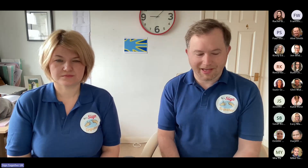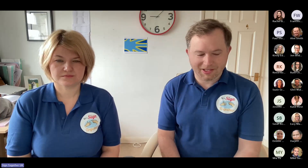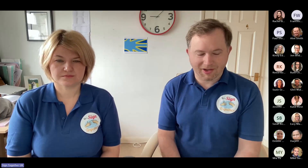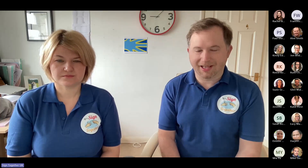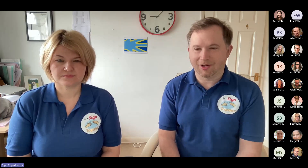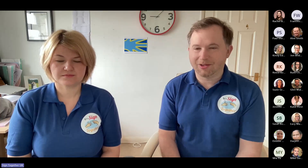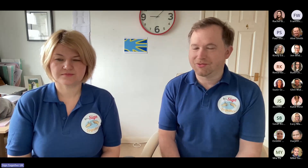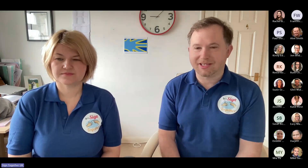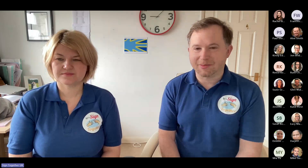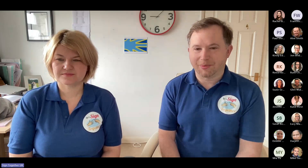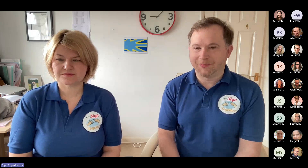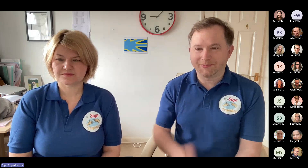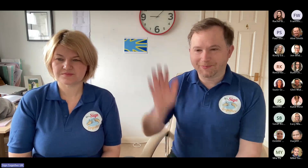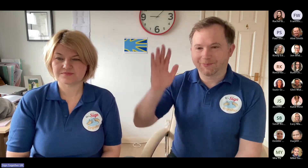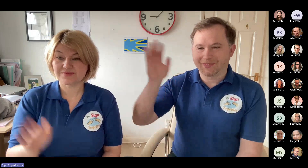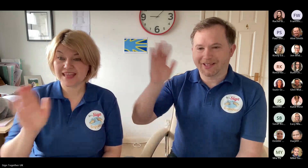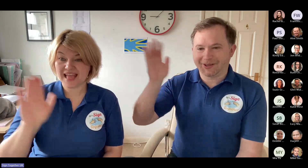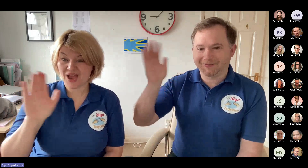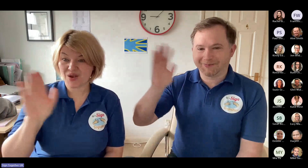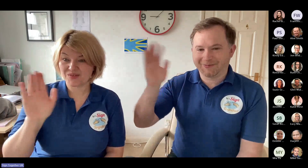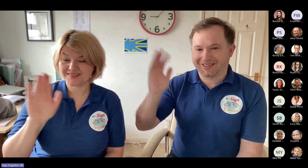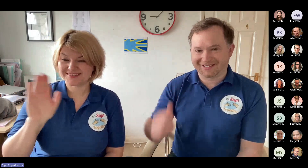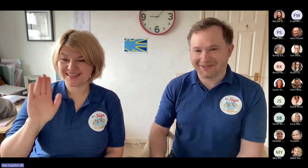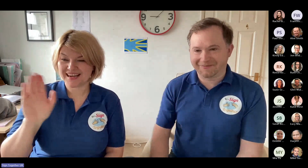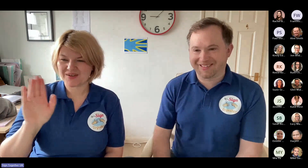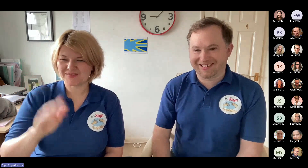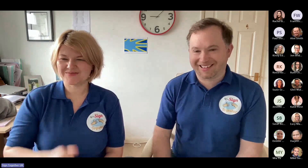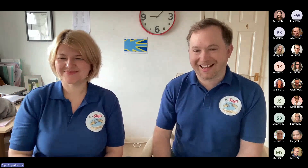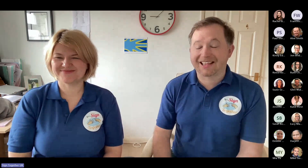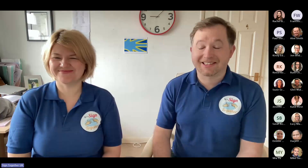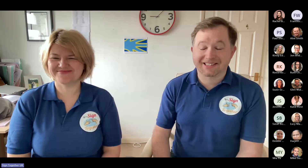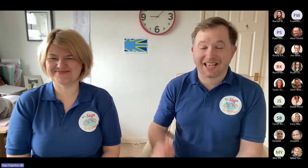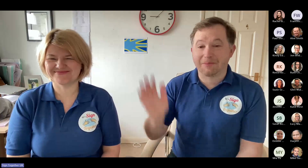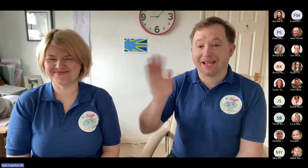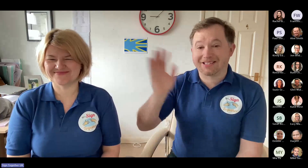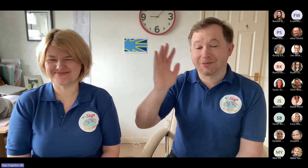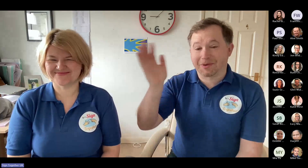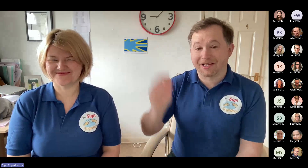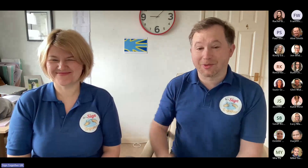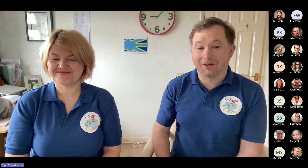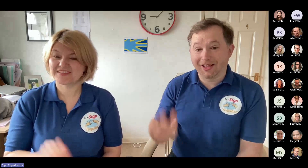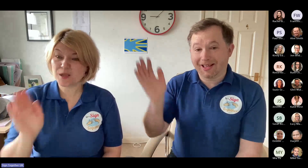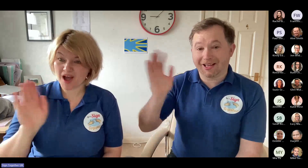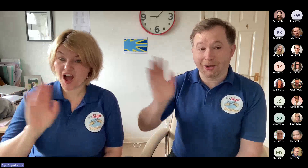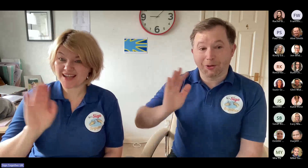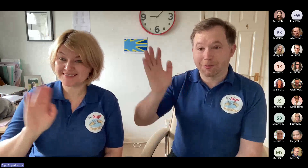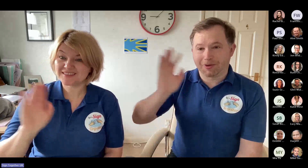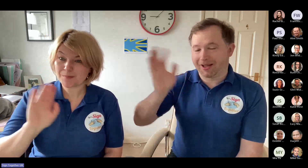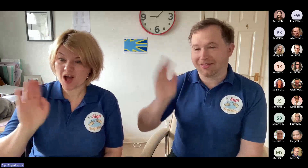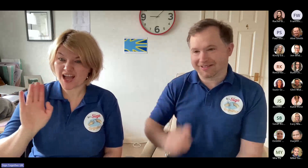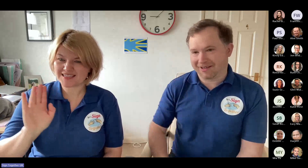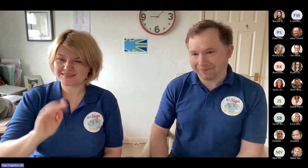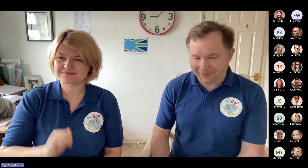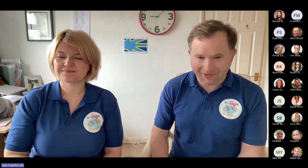Okay, so hello, it's really simple. Hello, that's it. And the same as goodbye as well. Hello, goodbye, that's it.